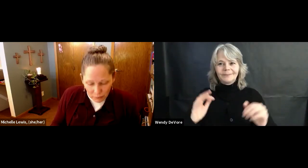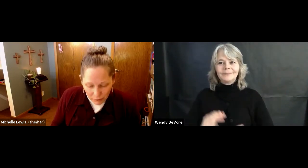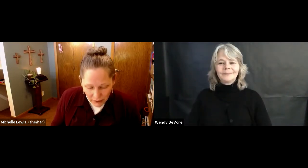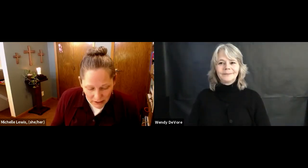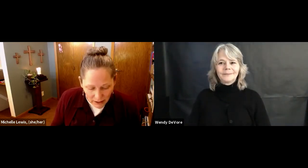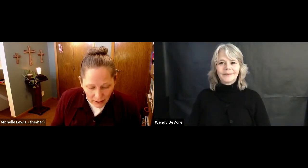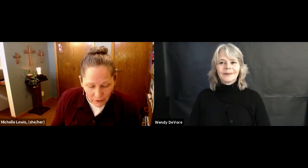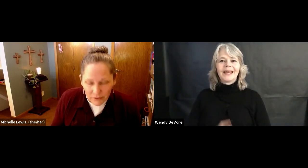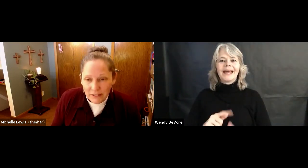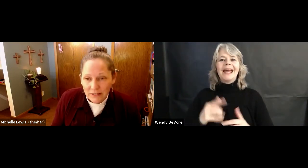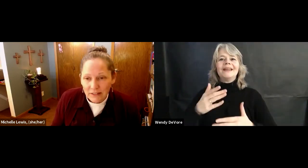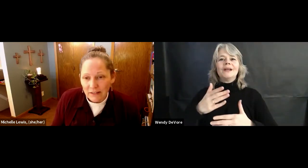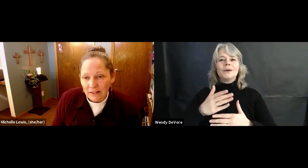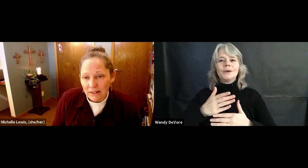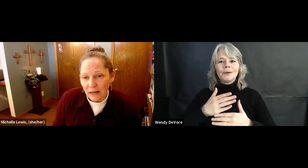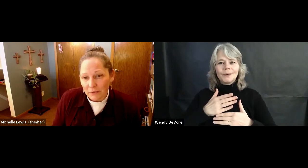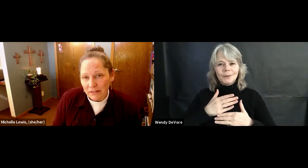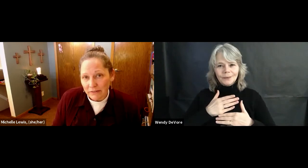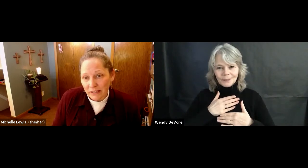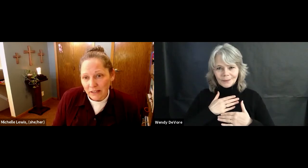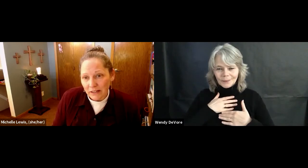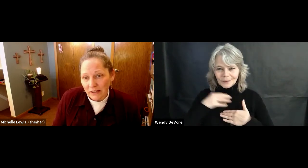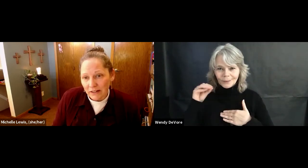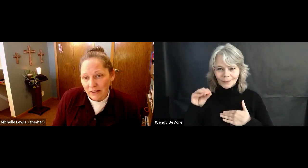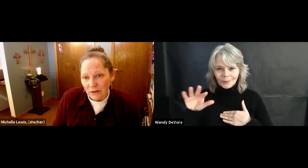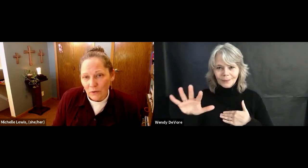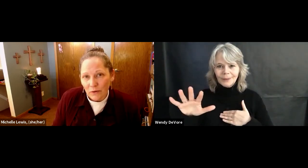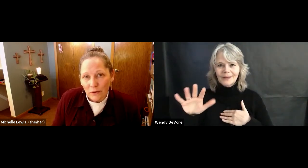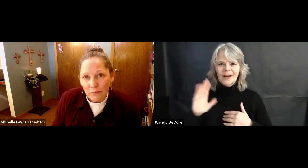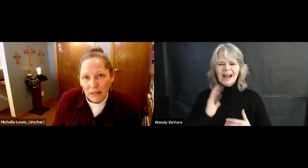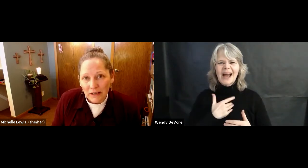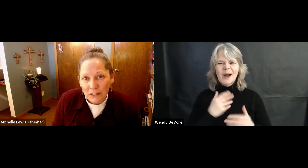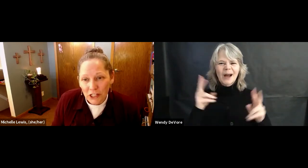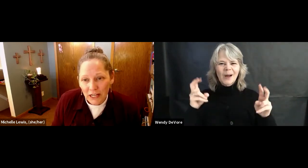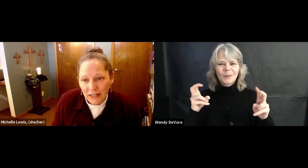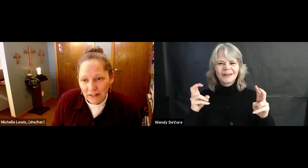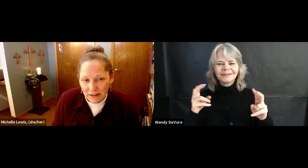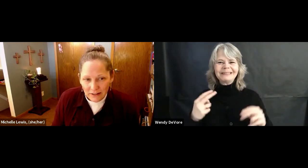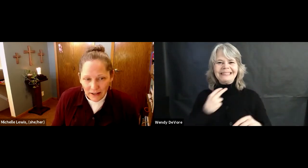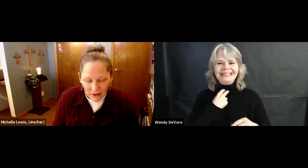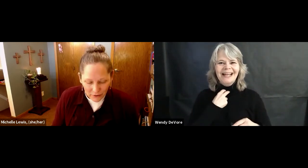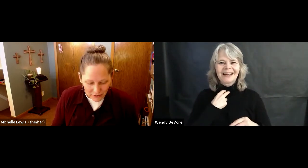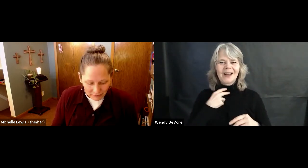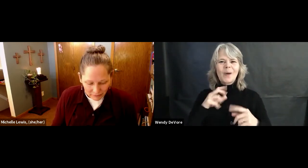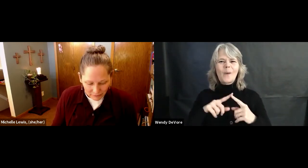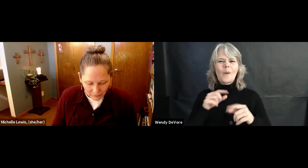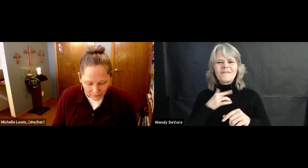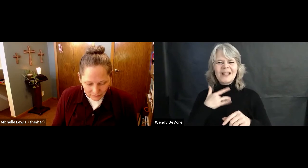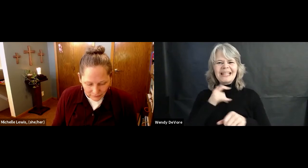and to breathe out captivity or being chained down.